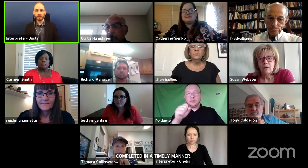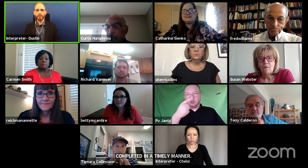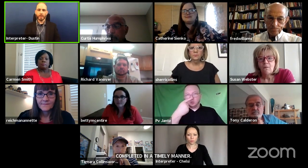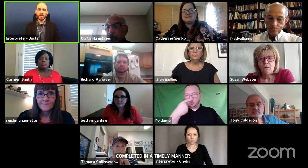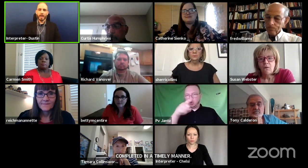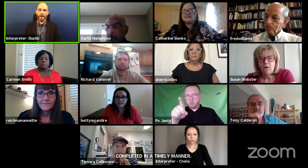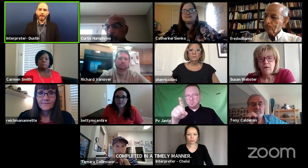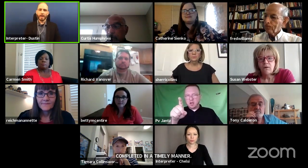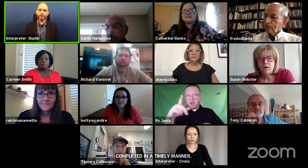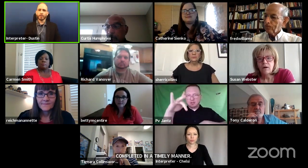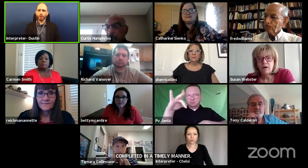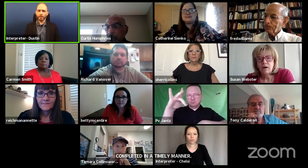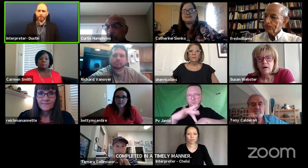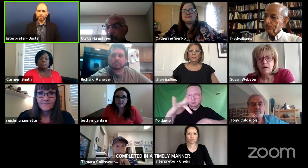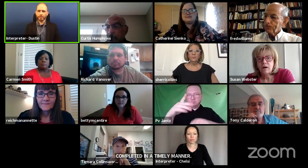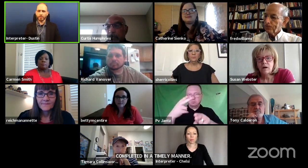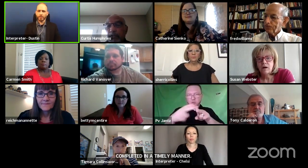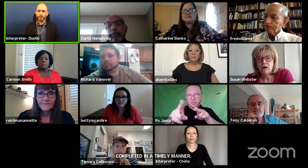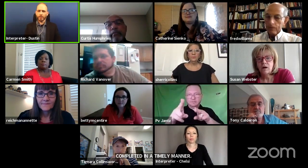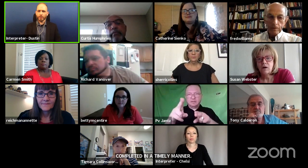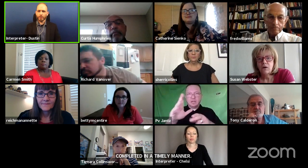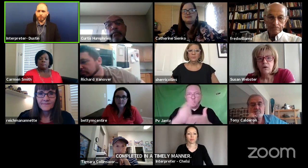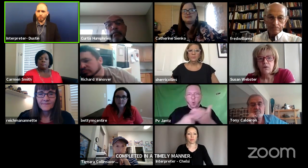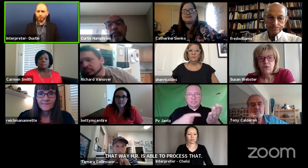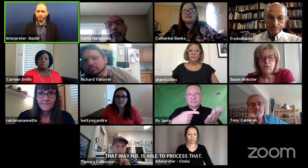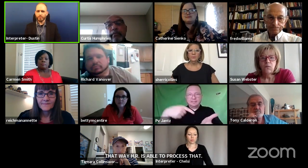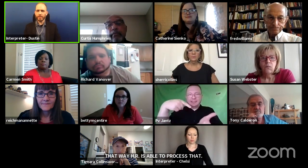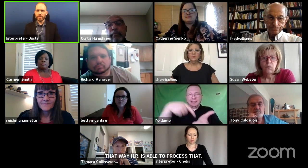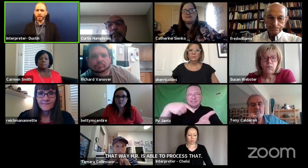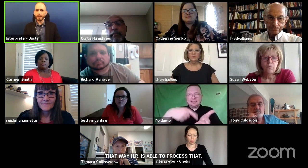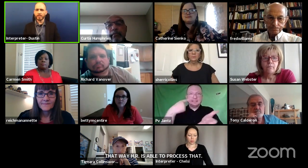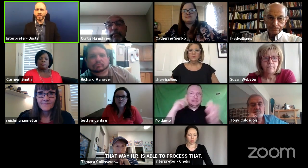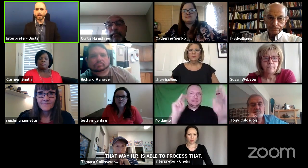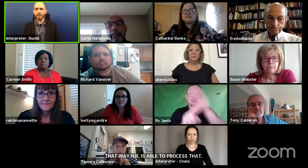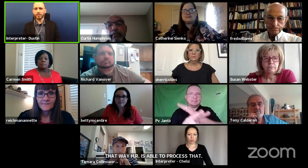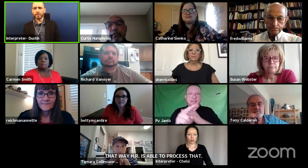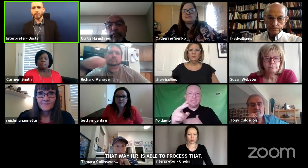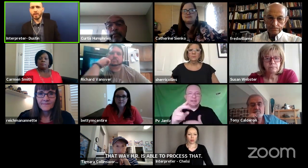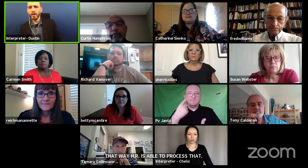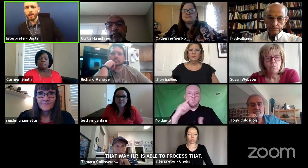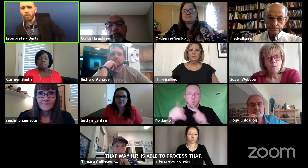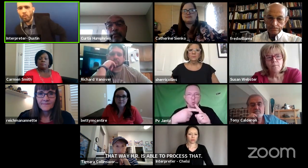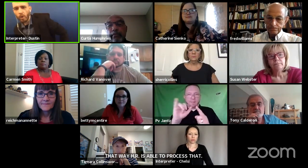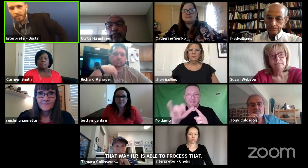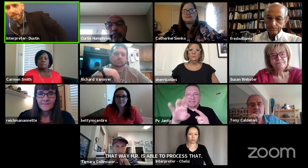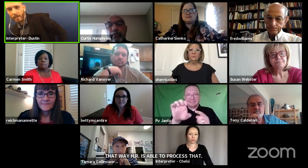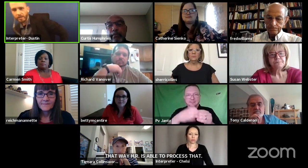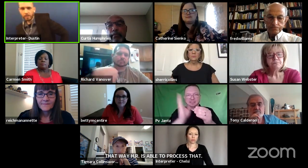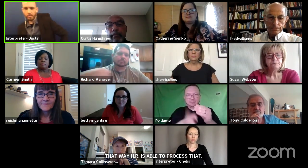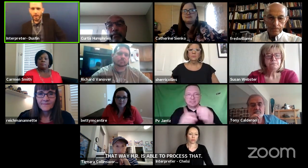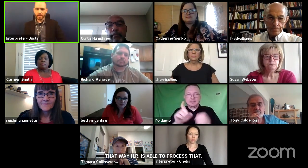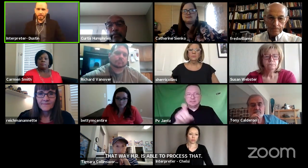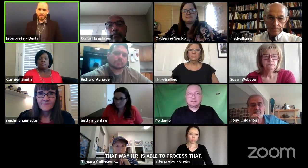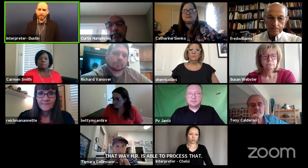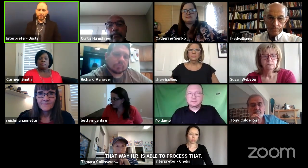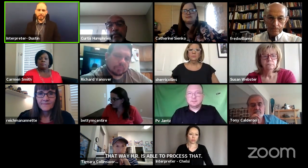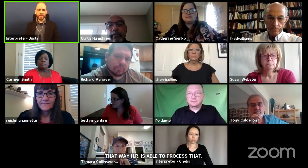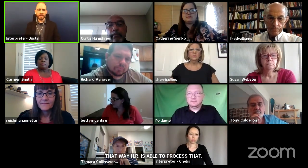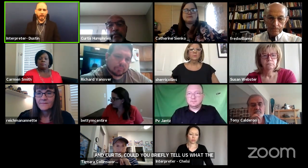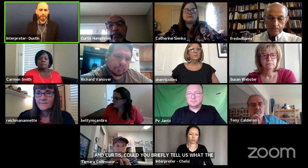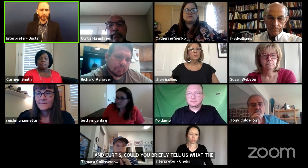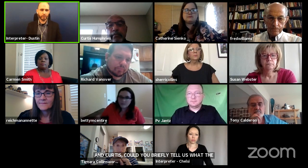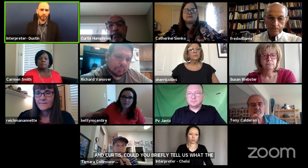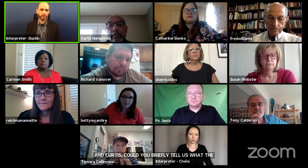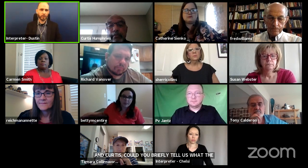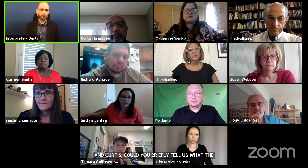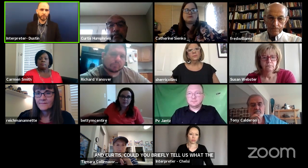that. And Curtis, could you briefly tell us what the expected